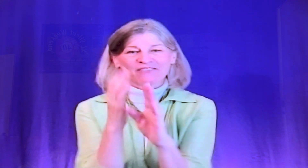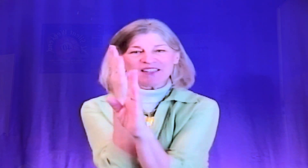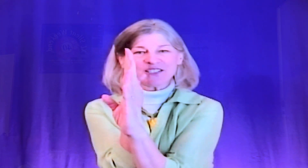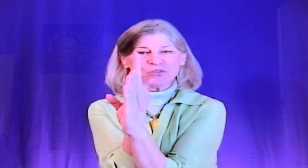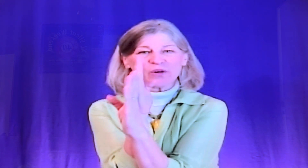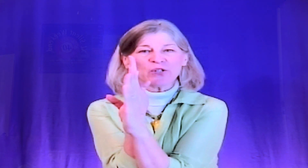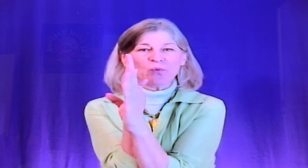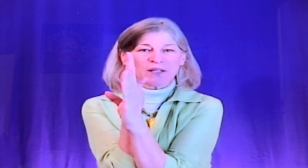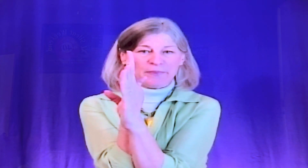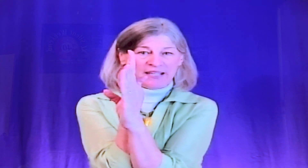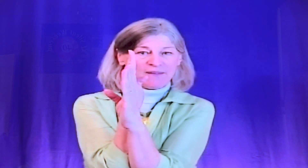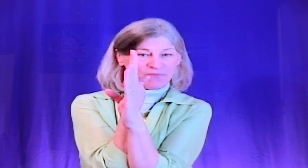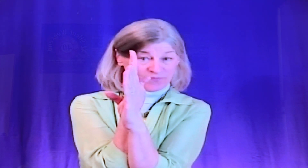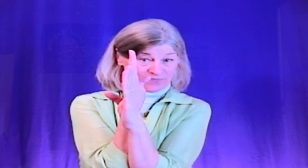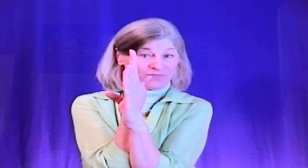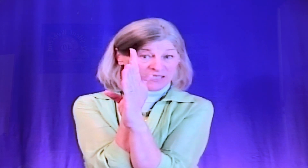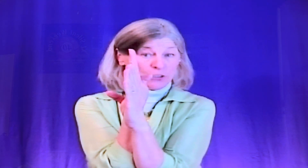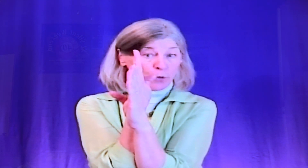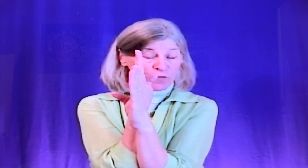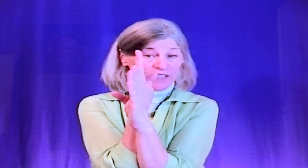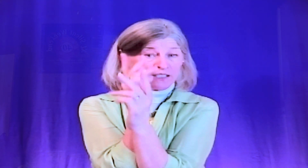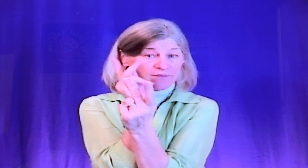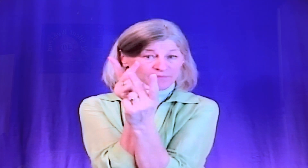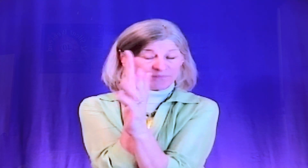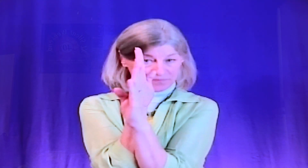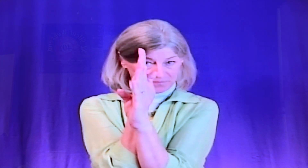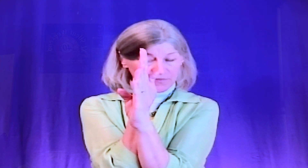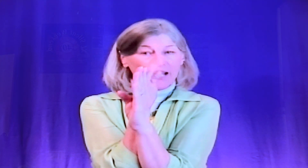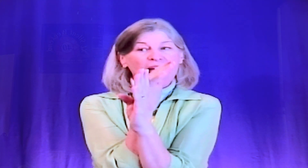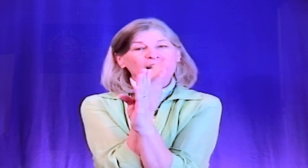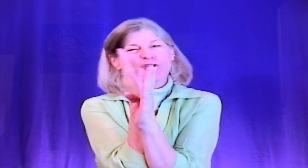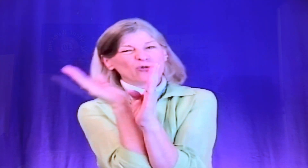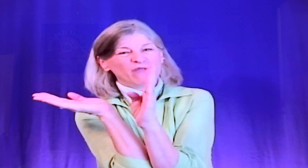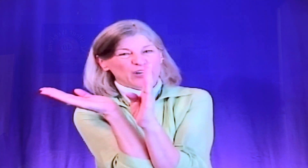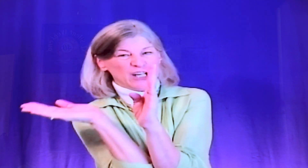this is where you want to be, this is perfect, and you're over here,